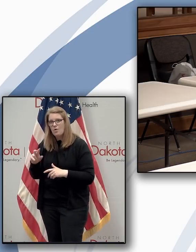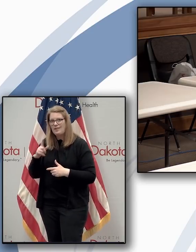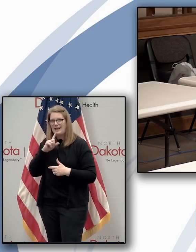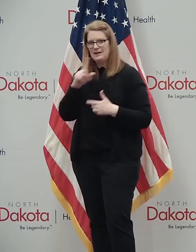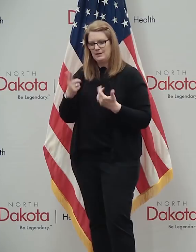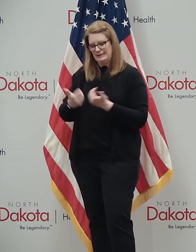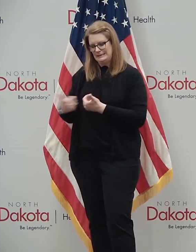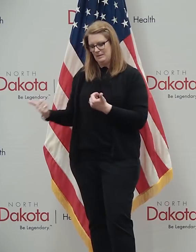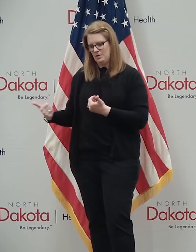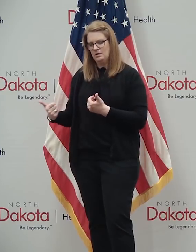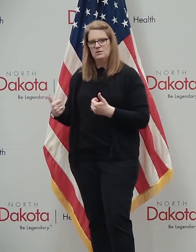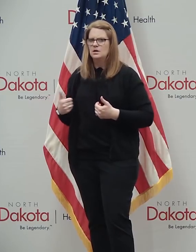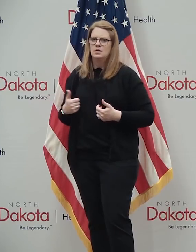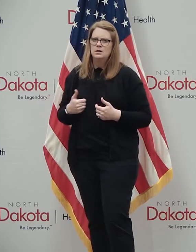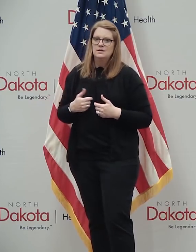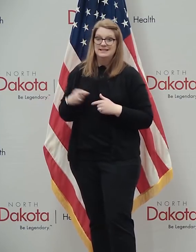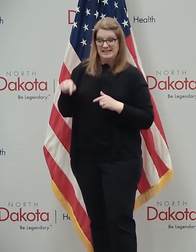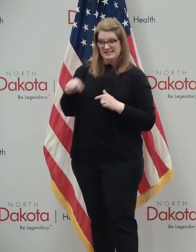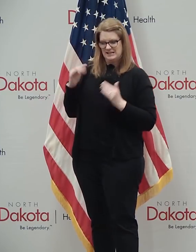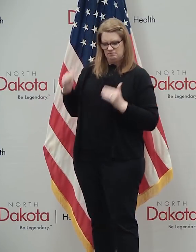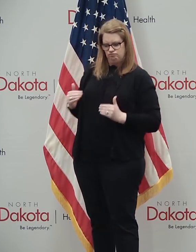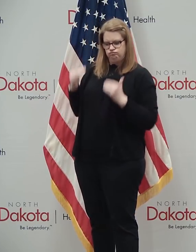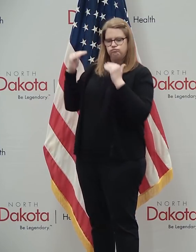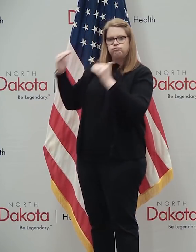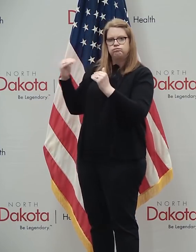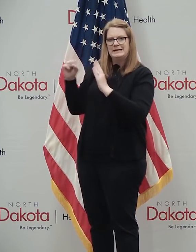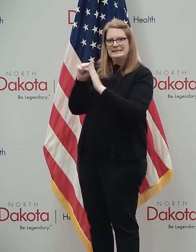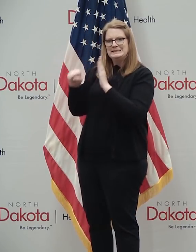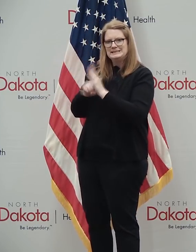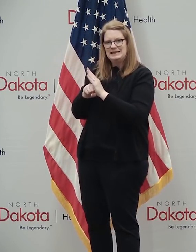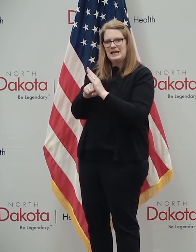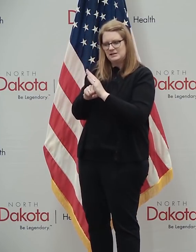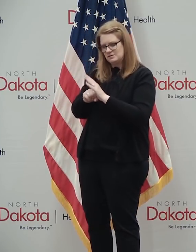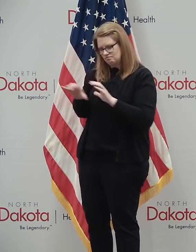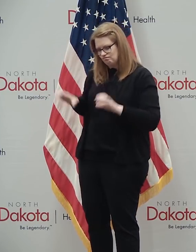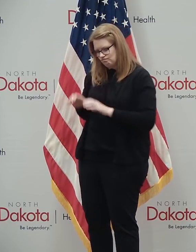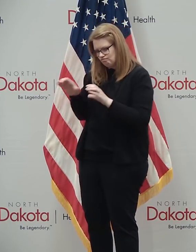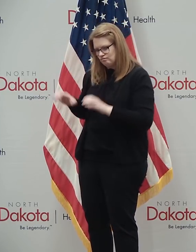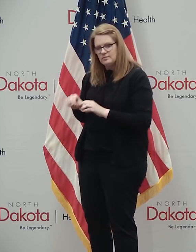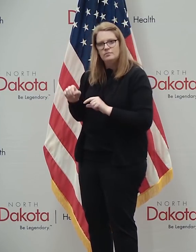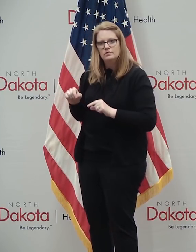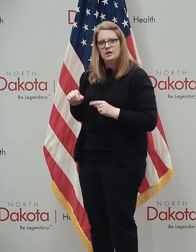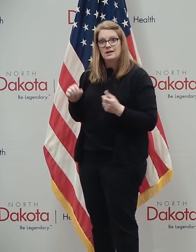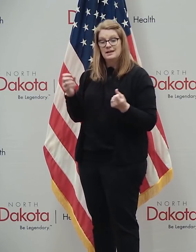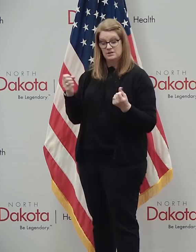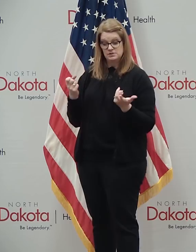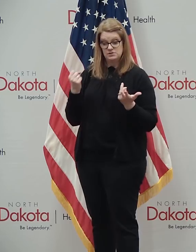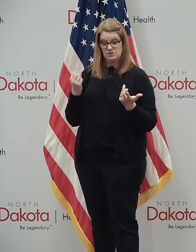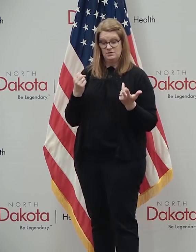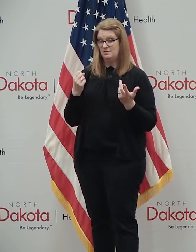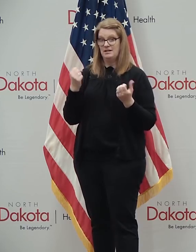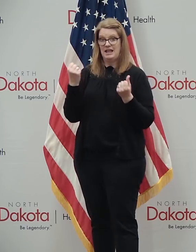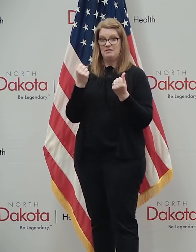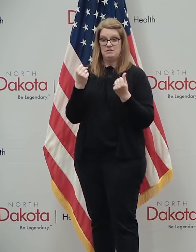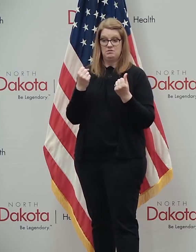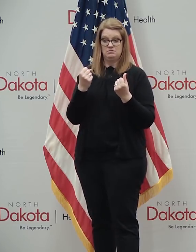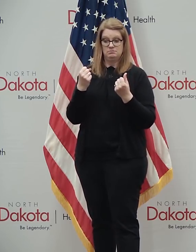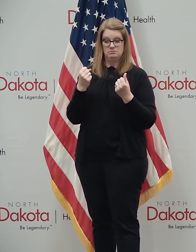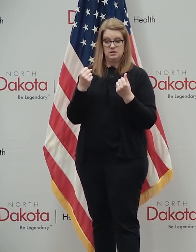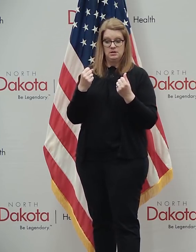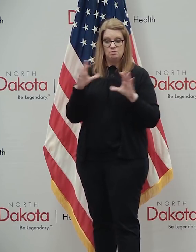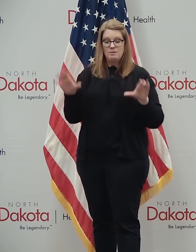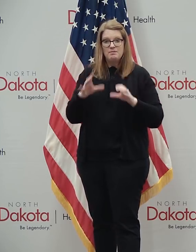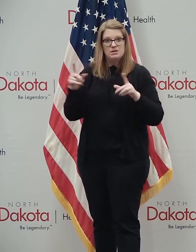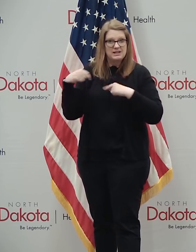efforts? No, I'd say this is an amplification of the state's effort, is the way I would phrase it, because we're taking everything that we've been doing already with